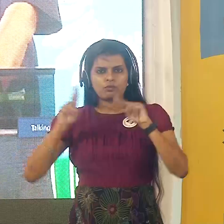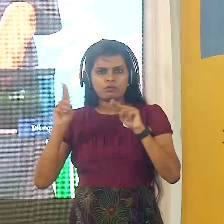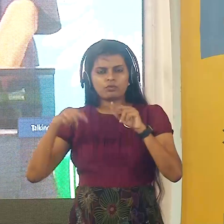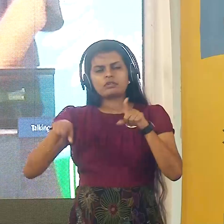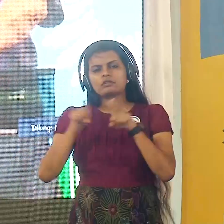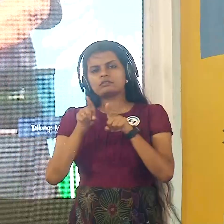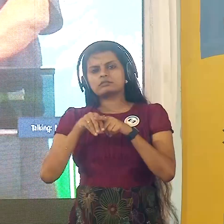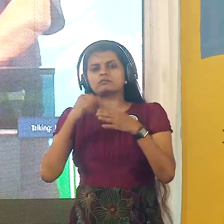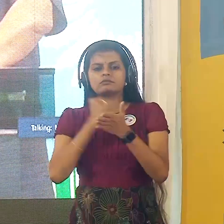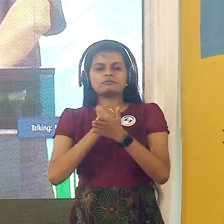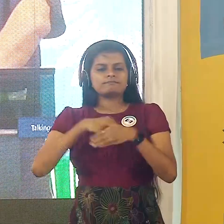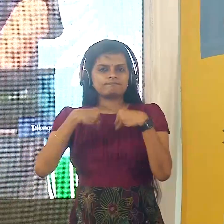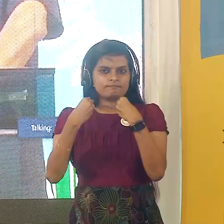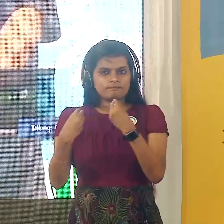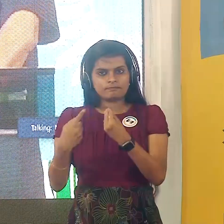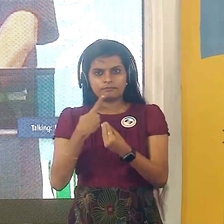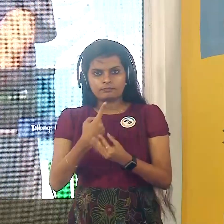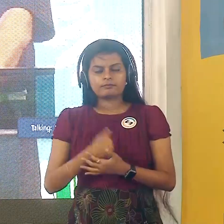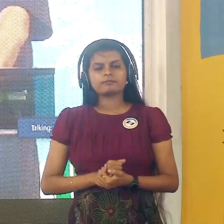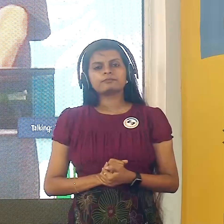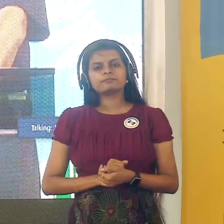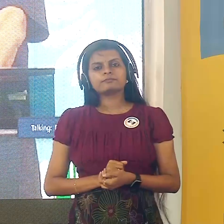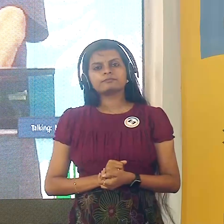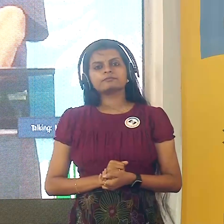the acquisition of land.